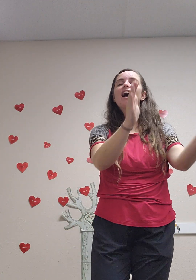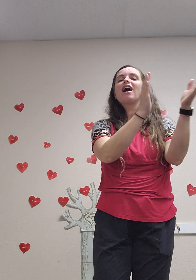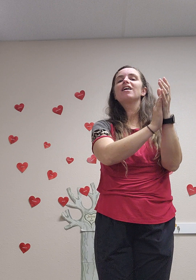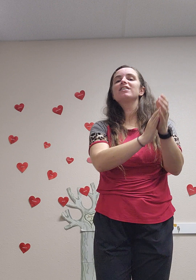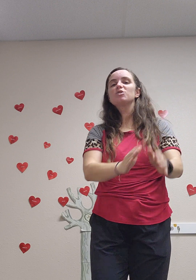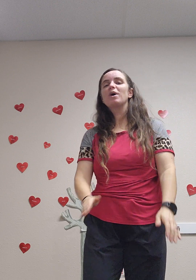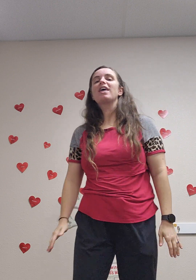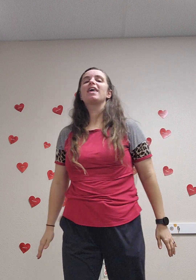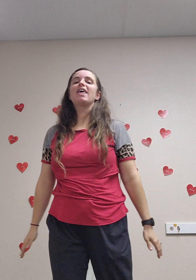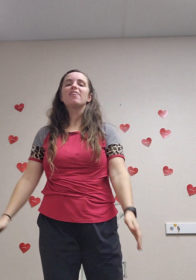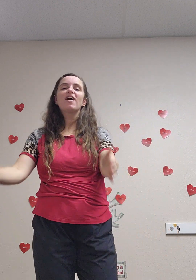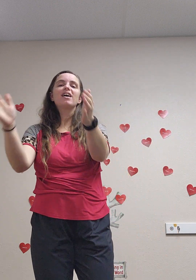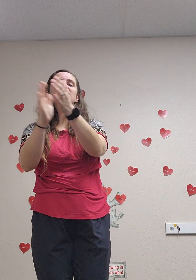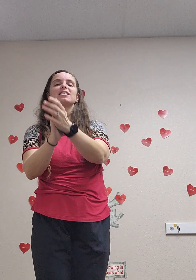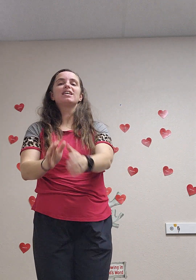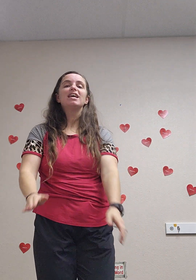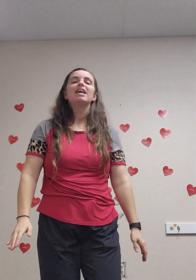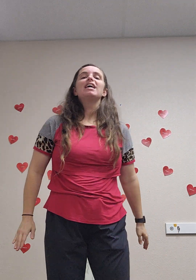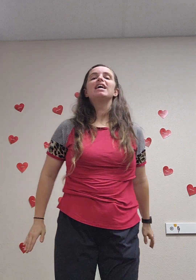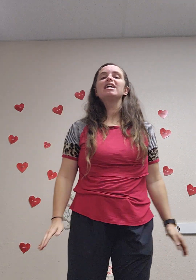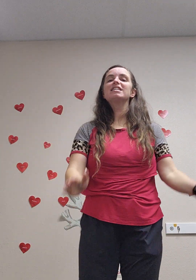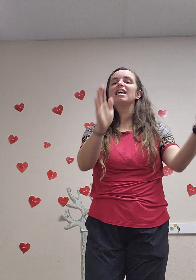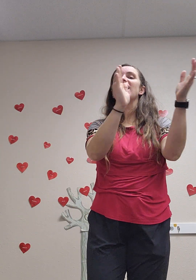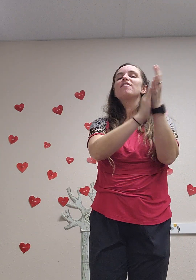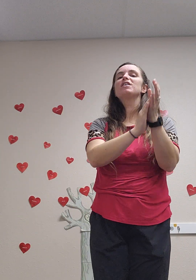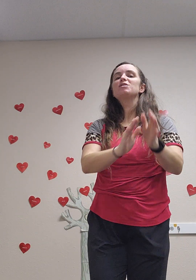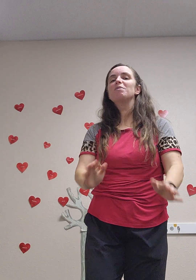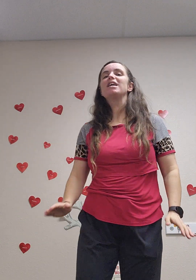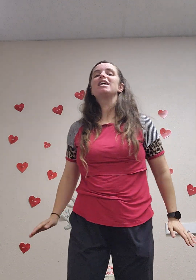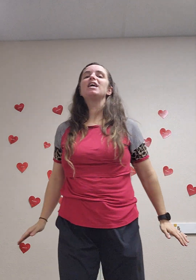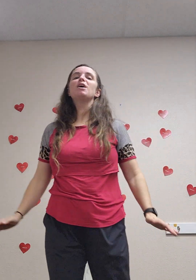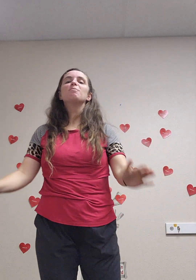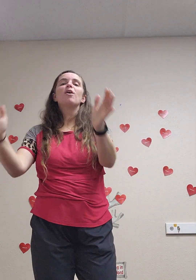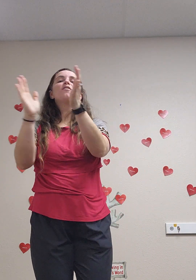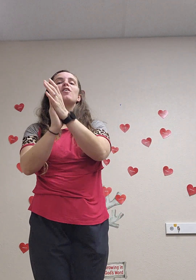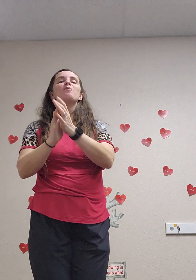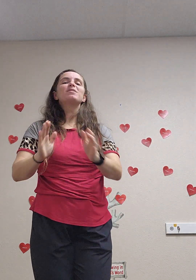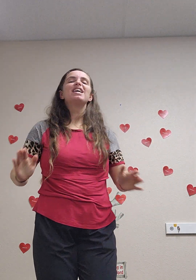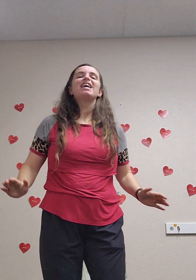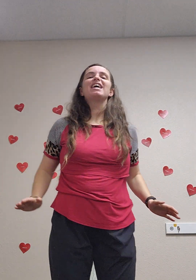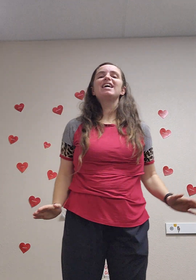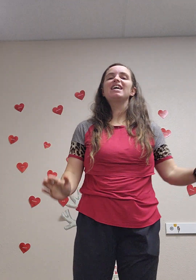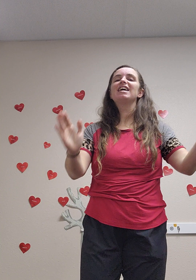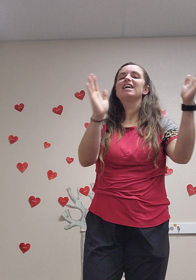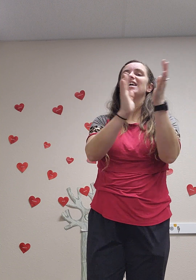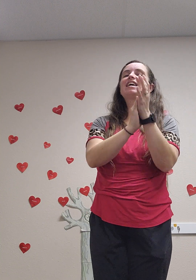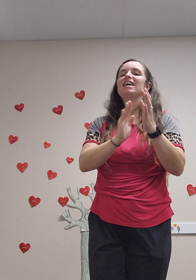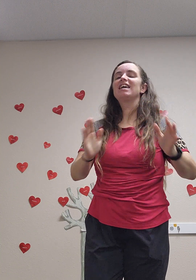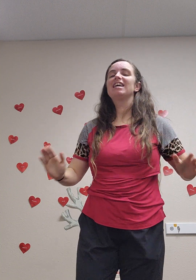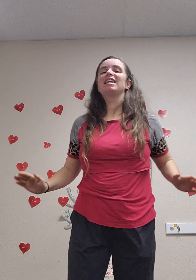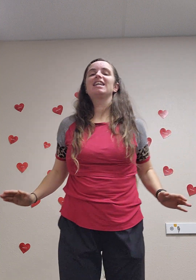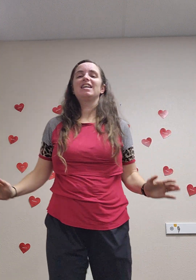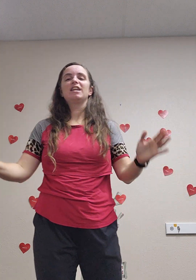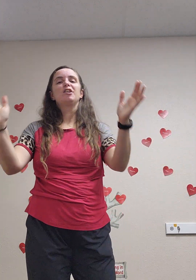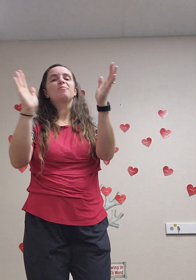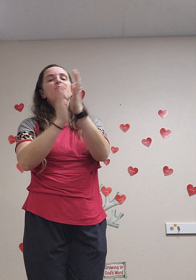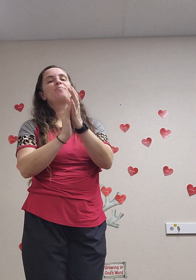God is with us He'll save His people from